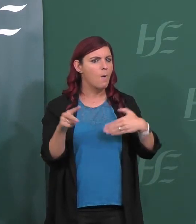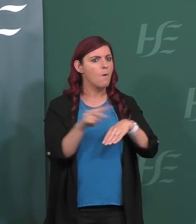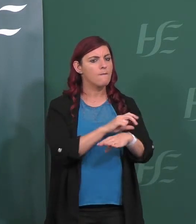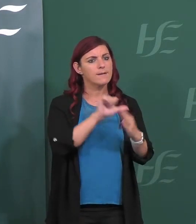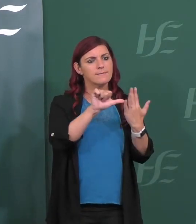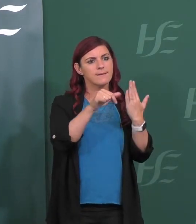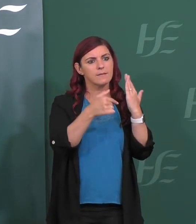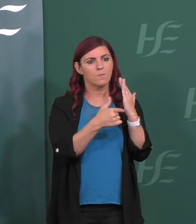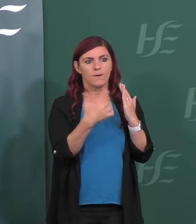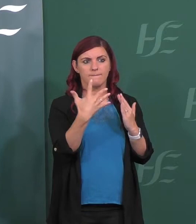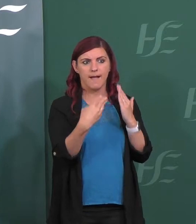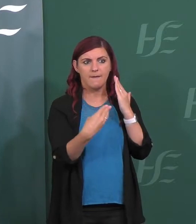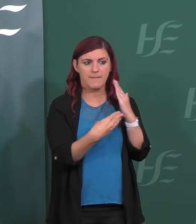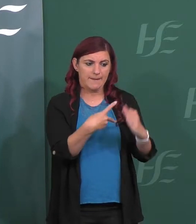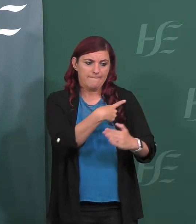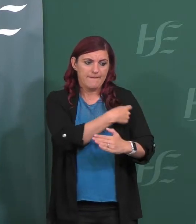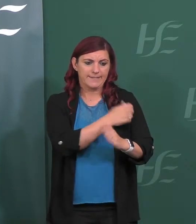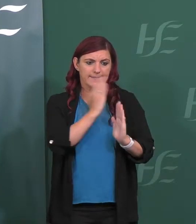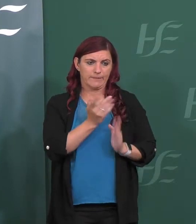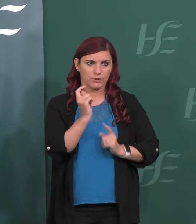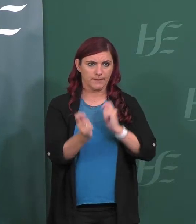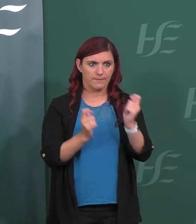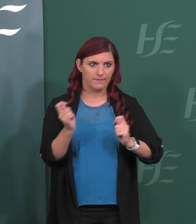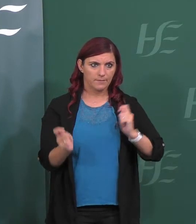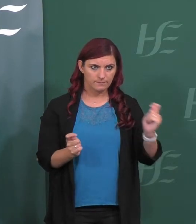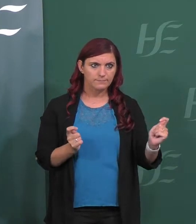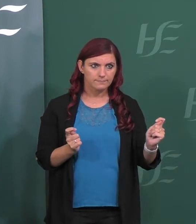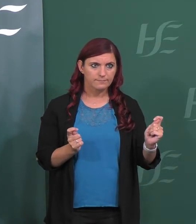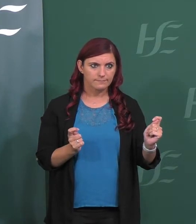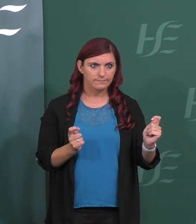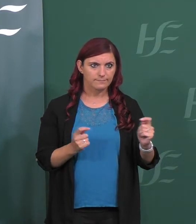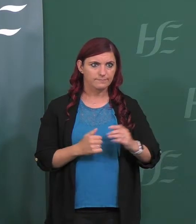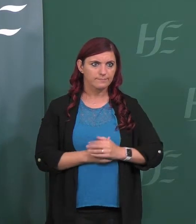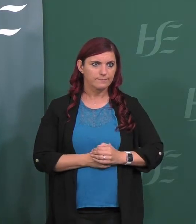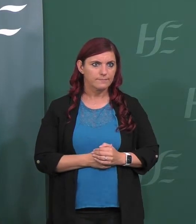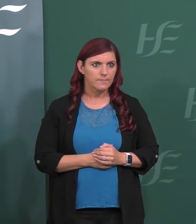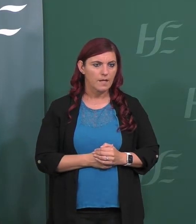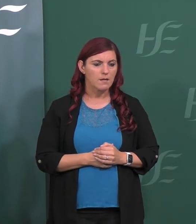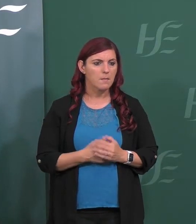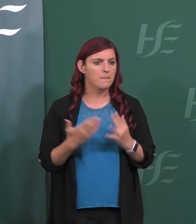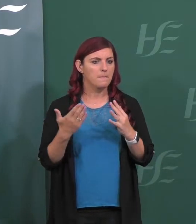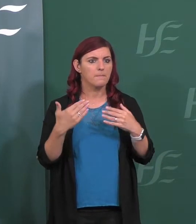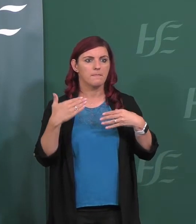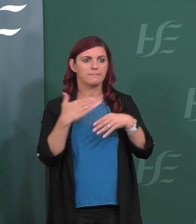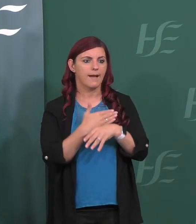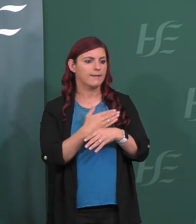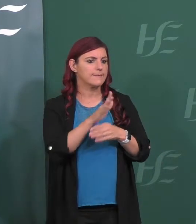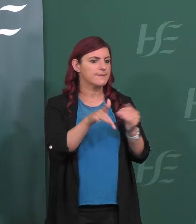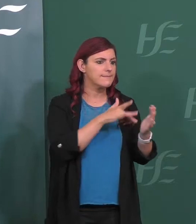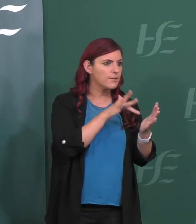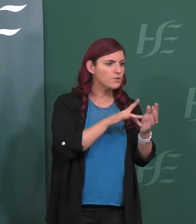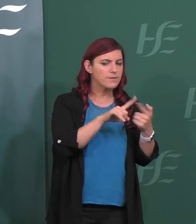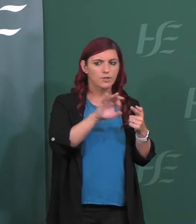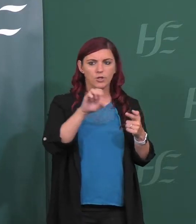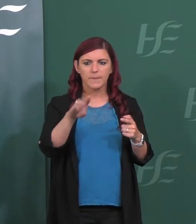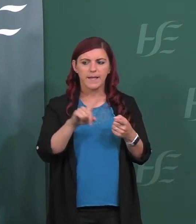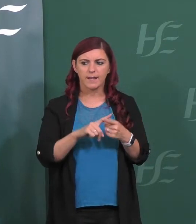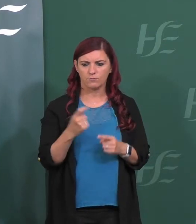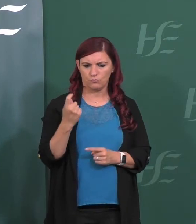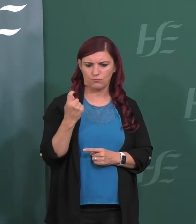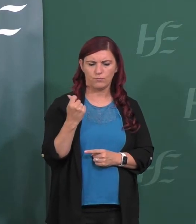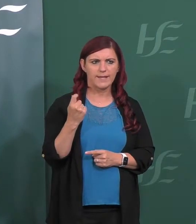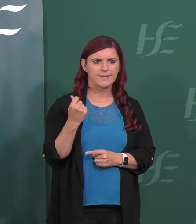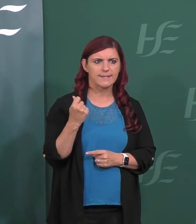million vaccines administered here in Ireland, 2 million of those done by GPs. And some very recent